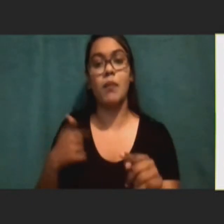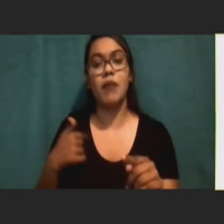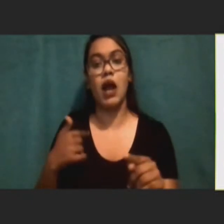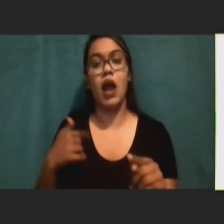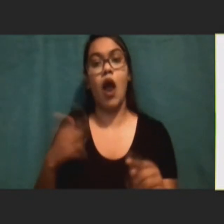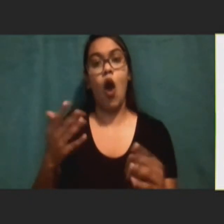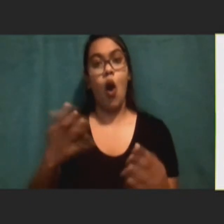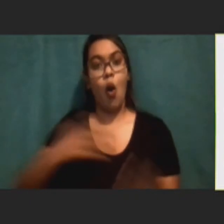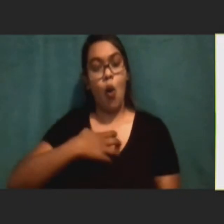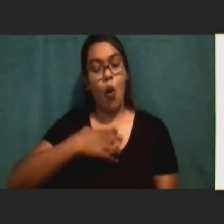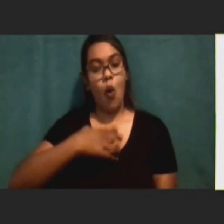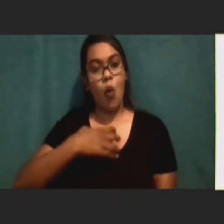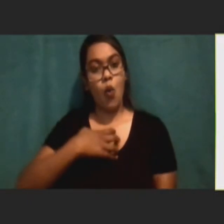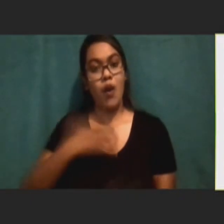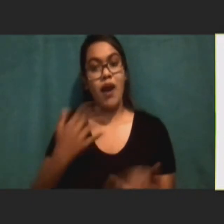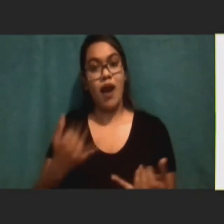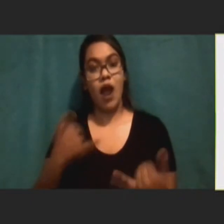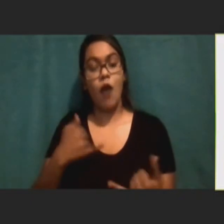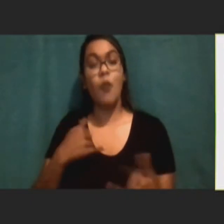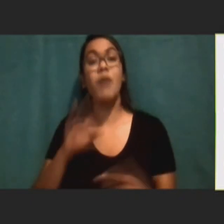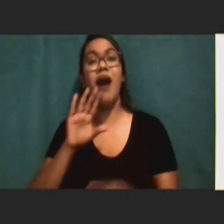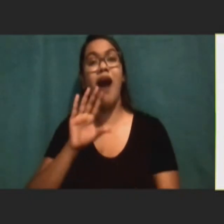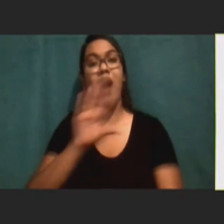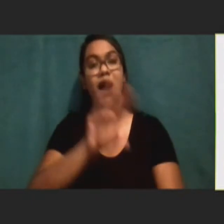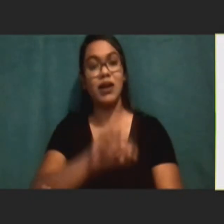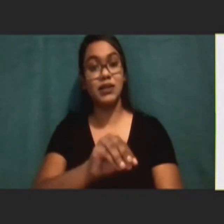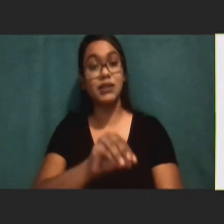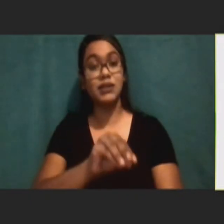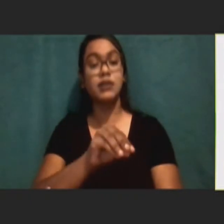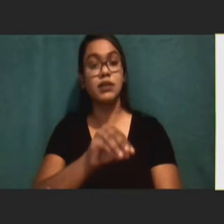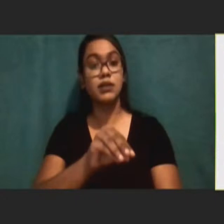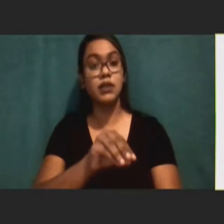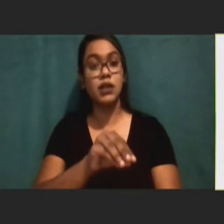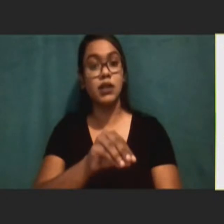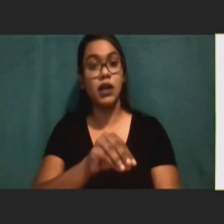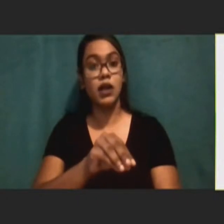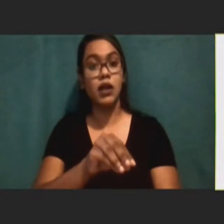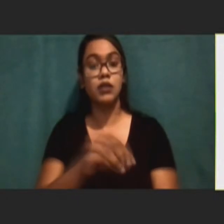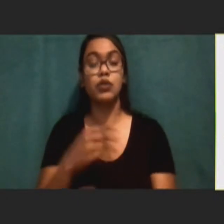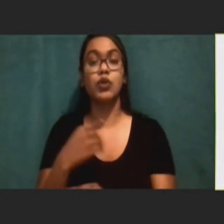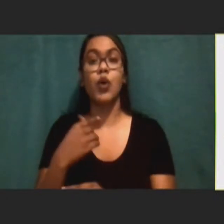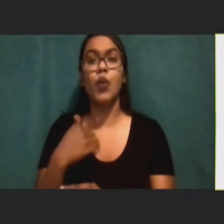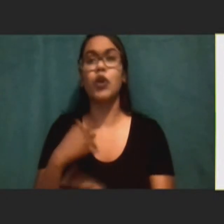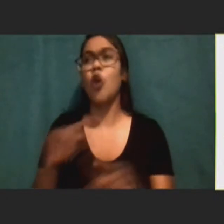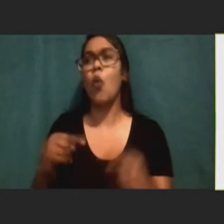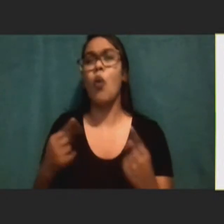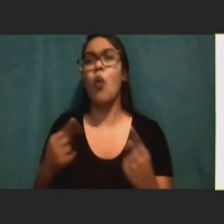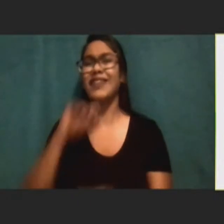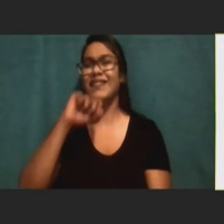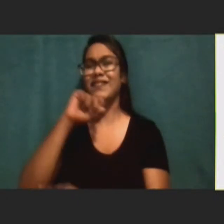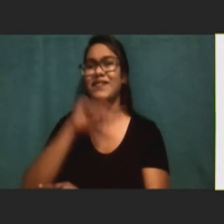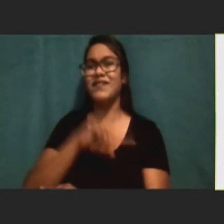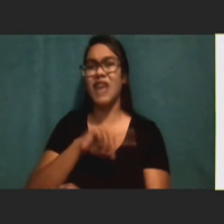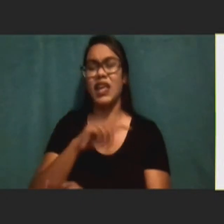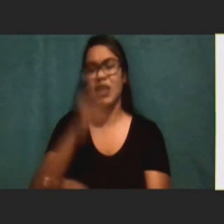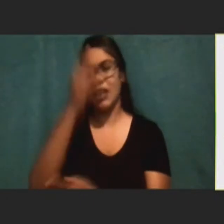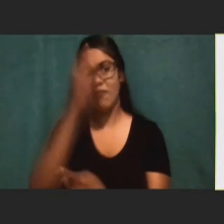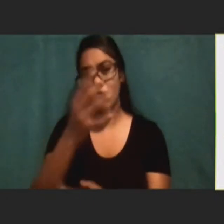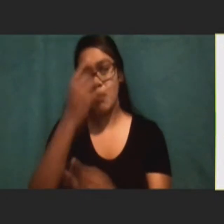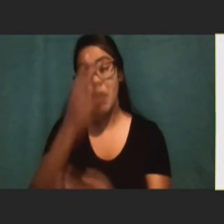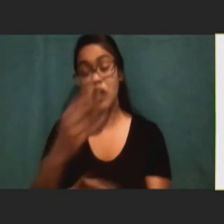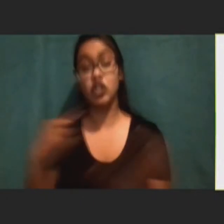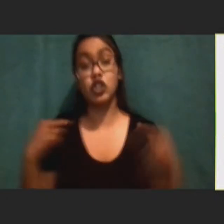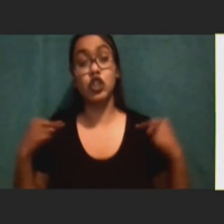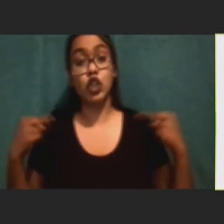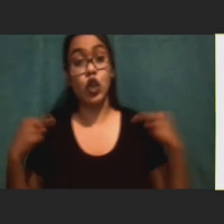it's an attempt to try and, give a false sense of security